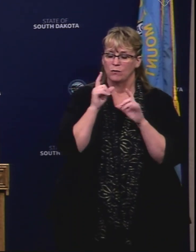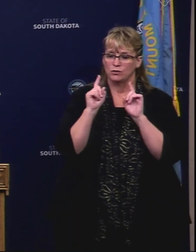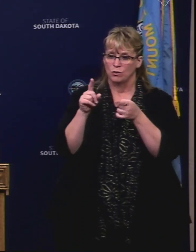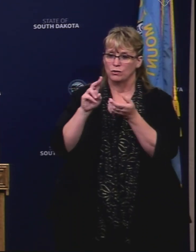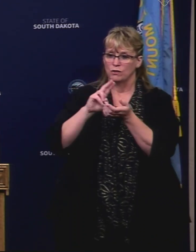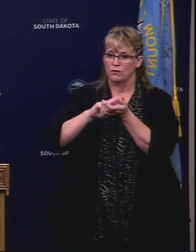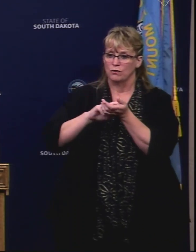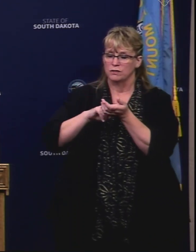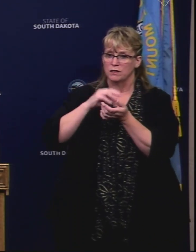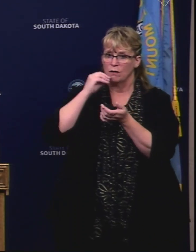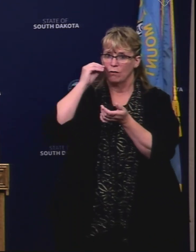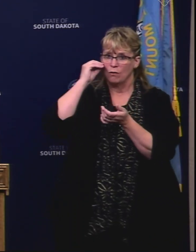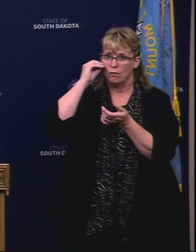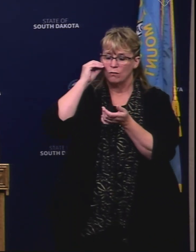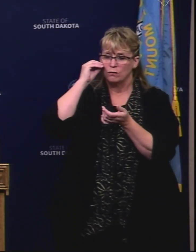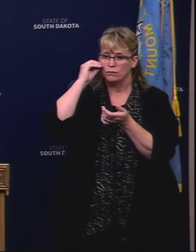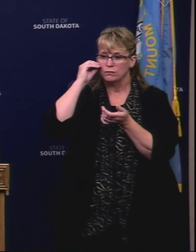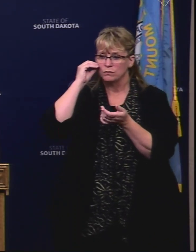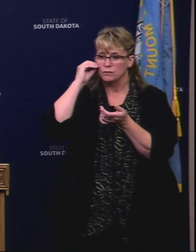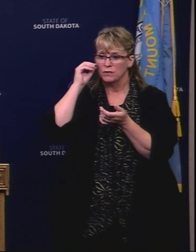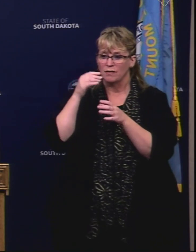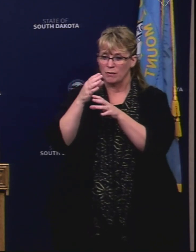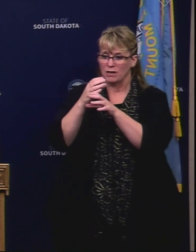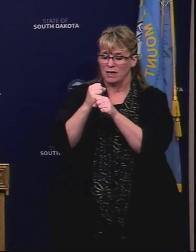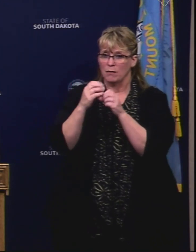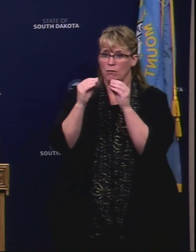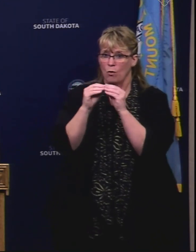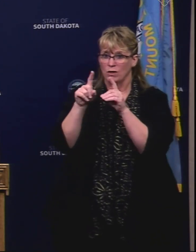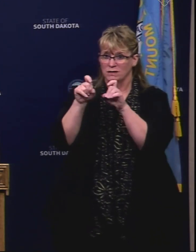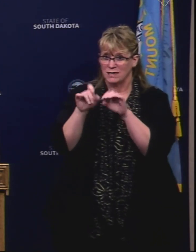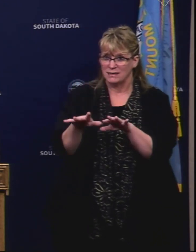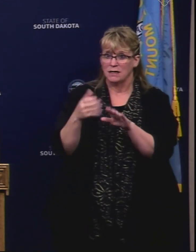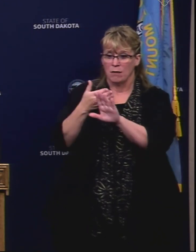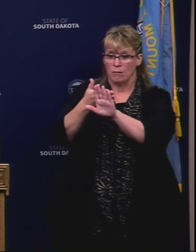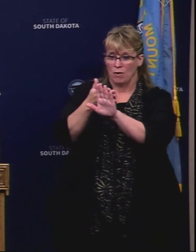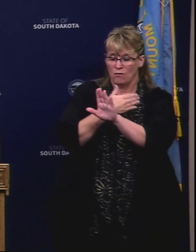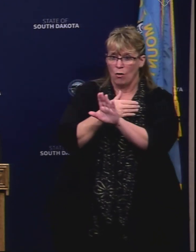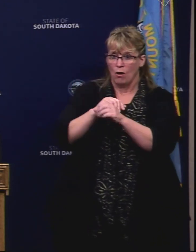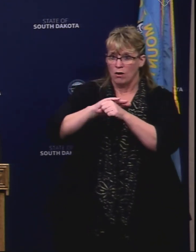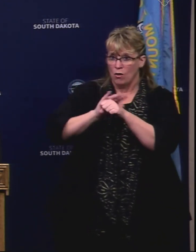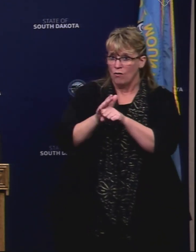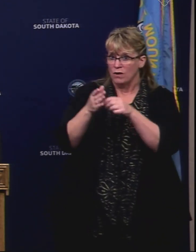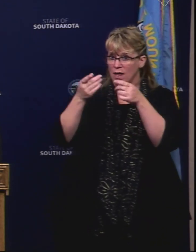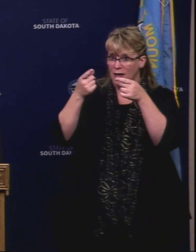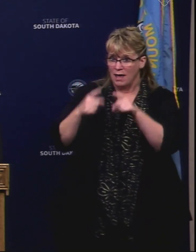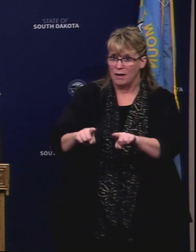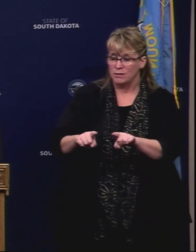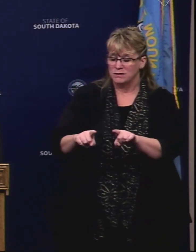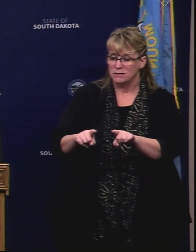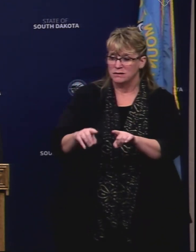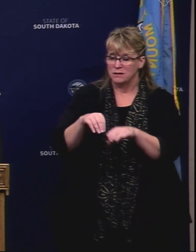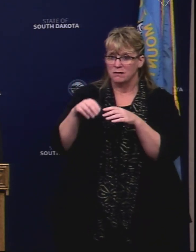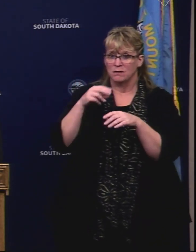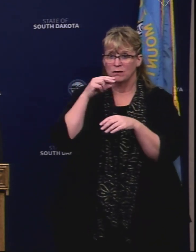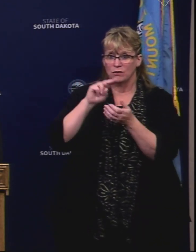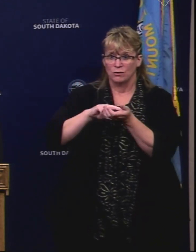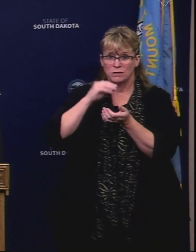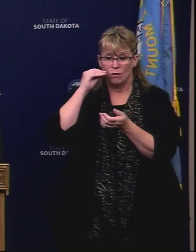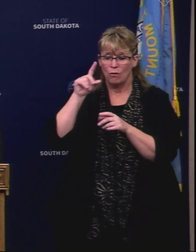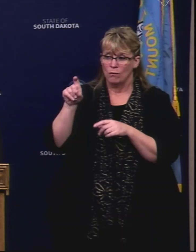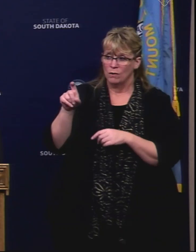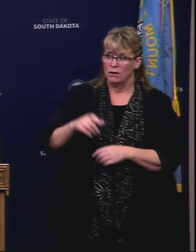sites that they would get more testing done before a COVID case is diagnosed?